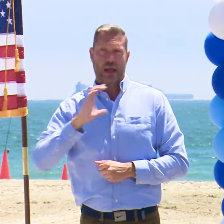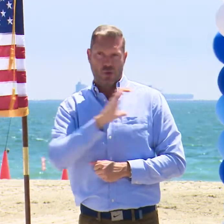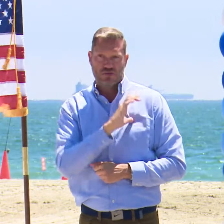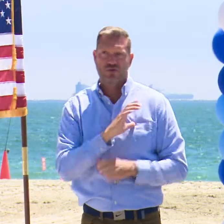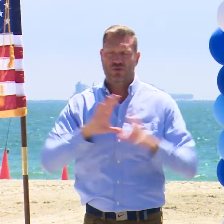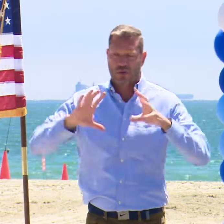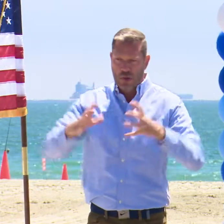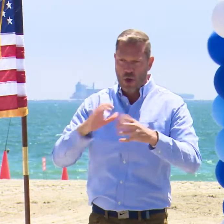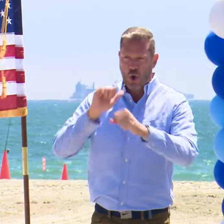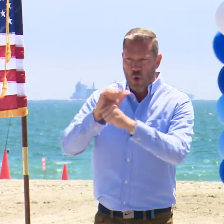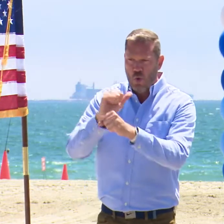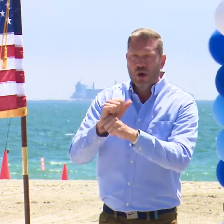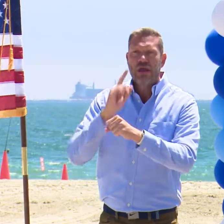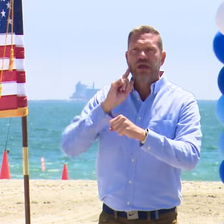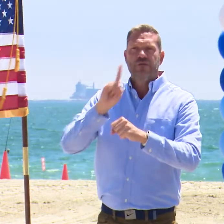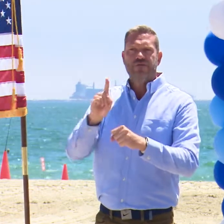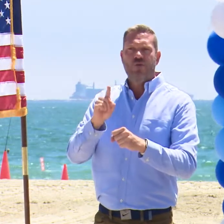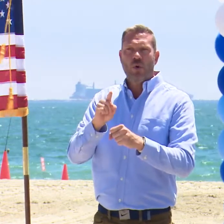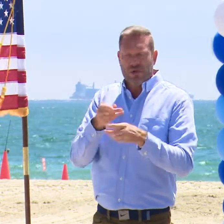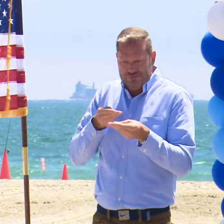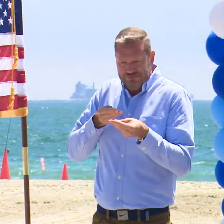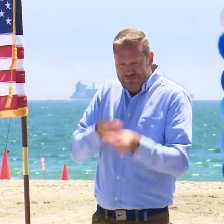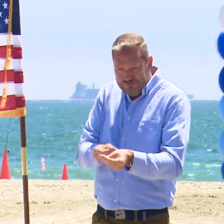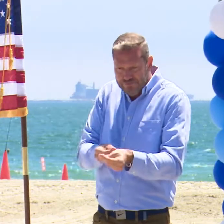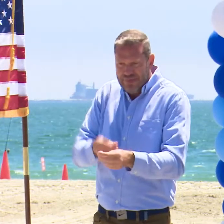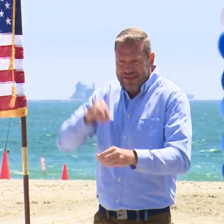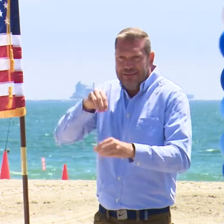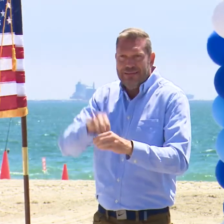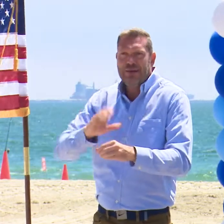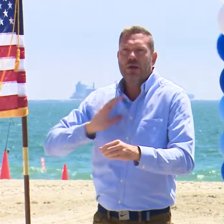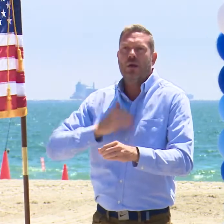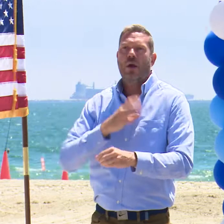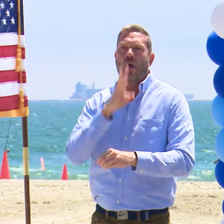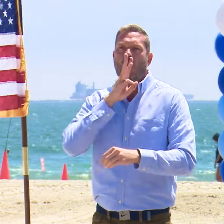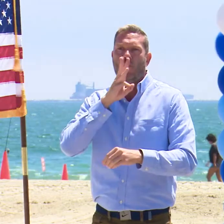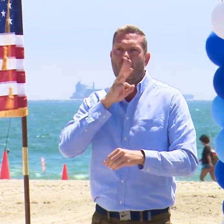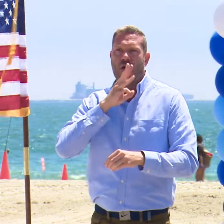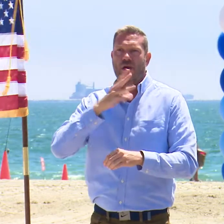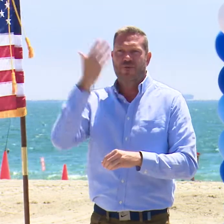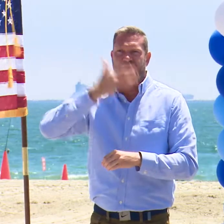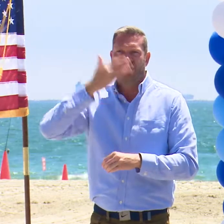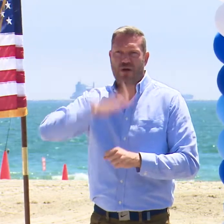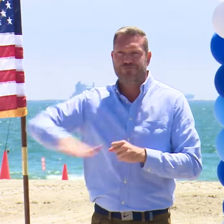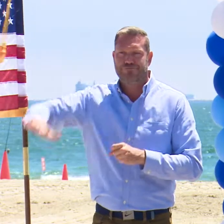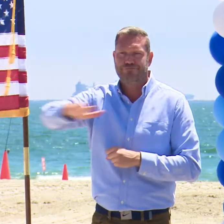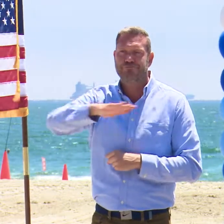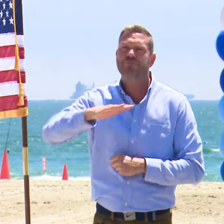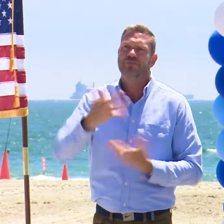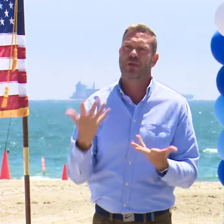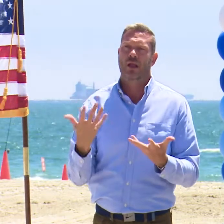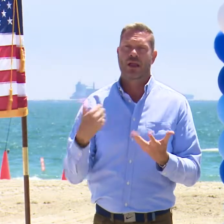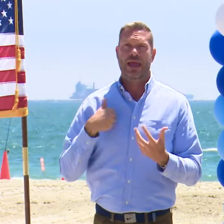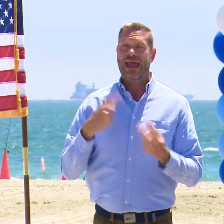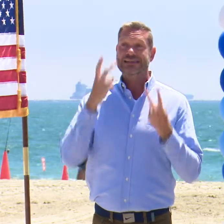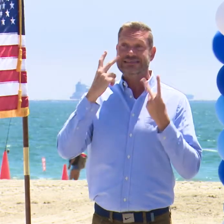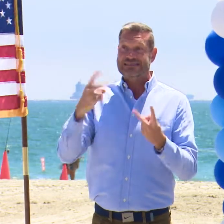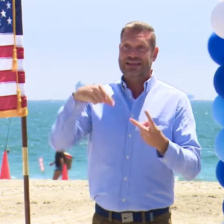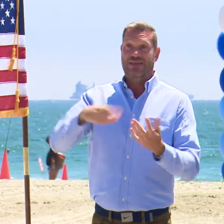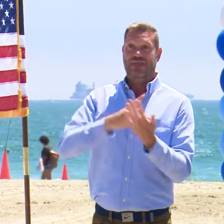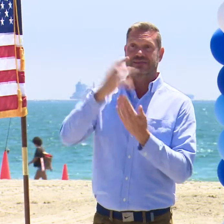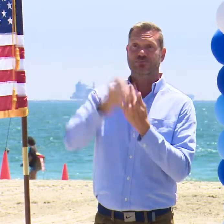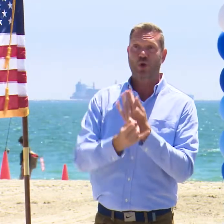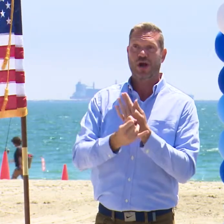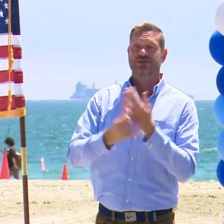really proud that I've been able to see the completion of many different types of projects like the one we're celebrating